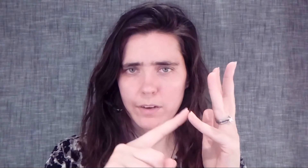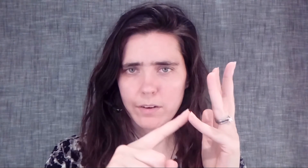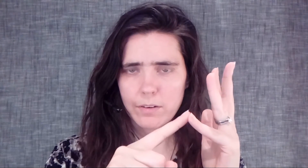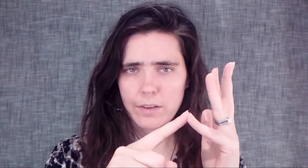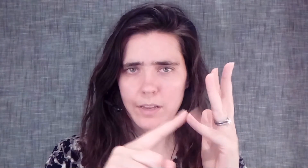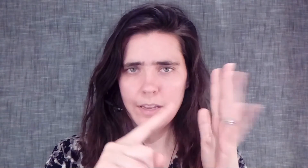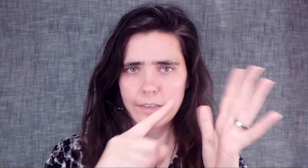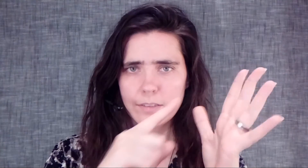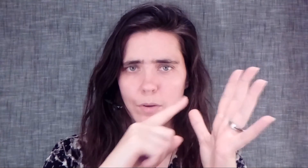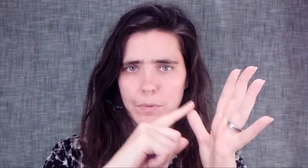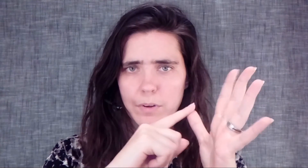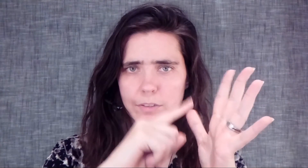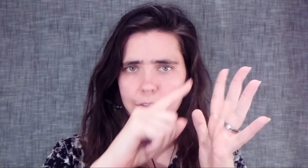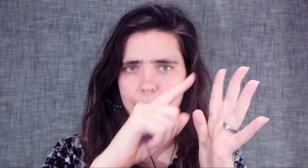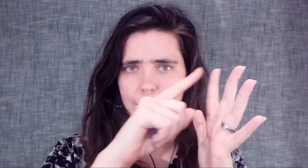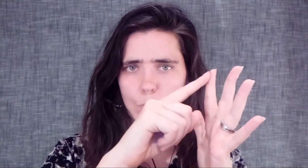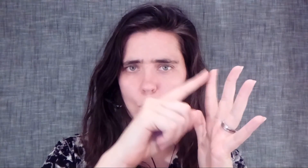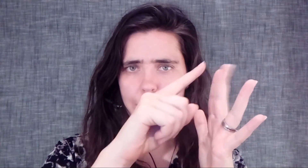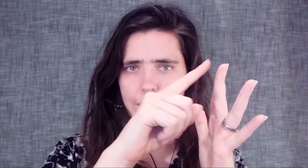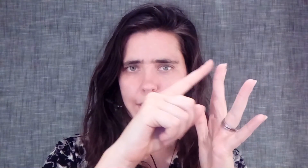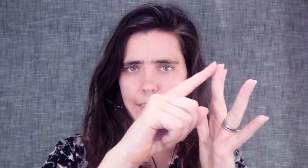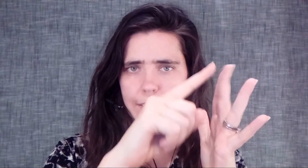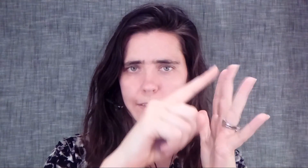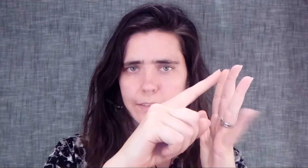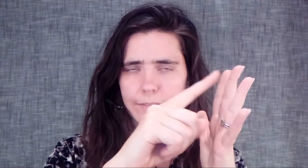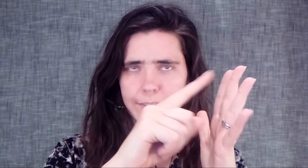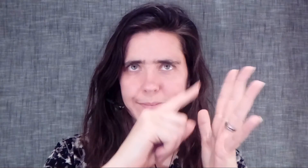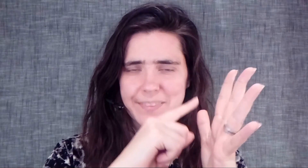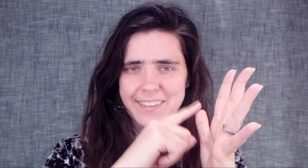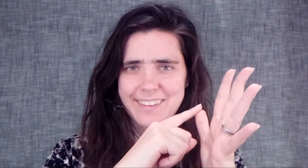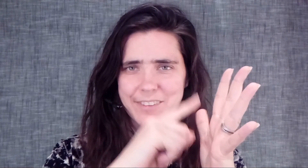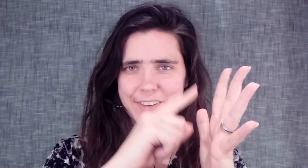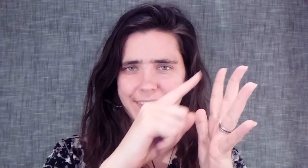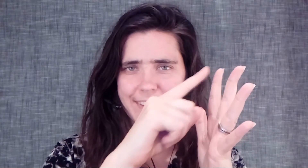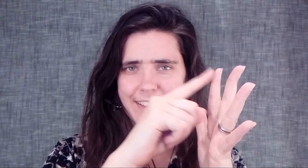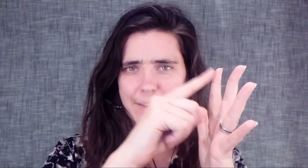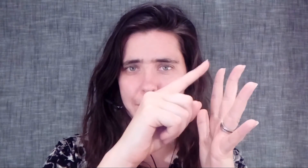finger. So I'm not just pointing like this,